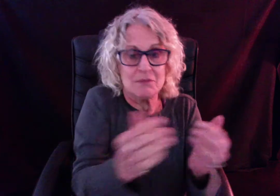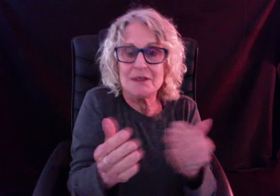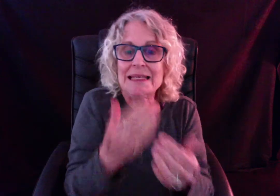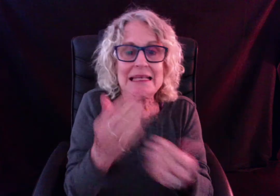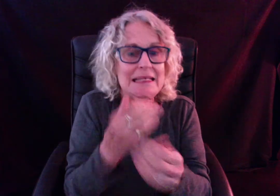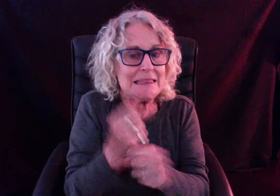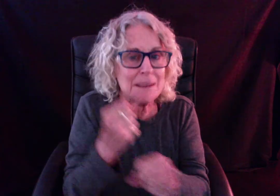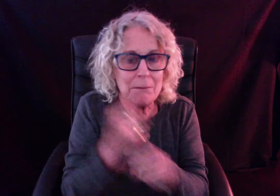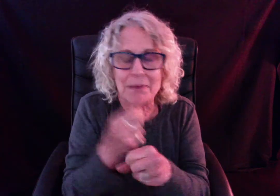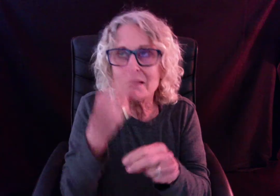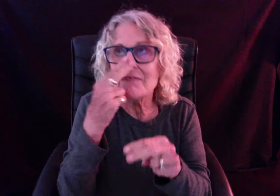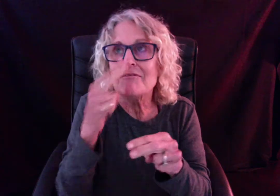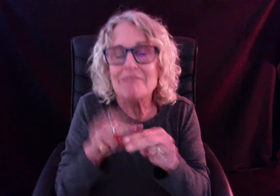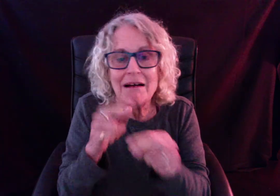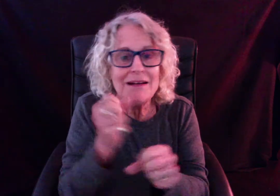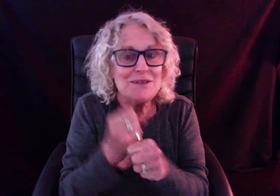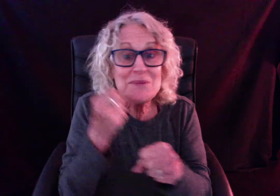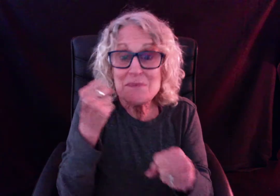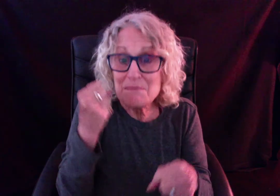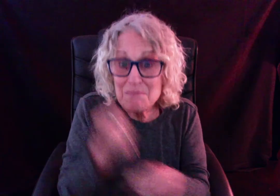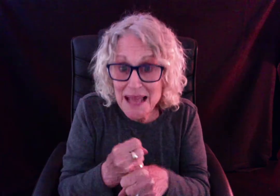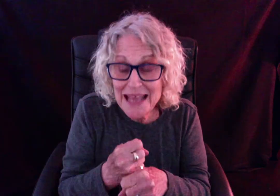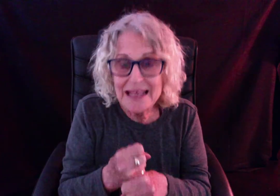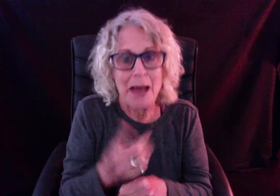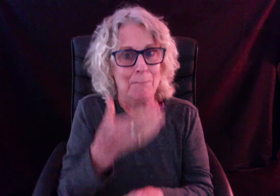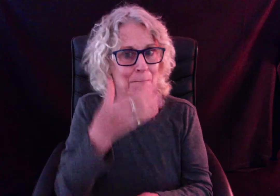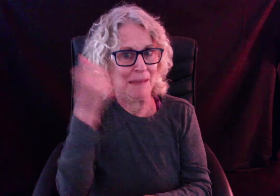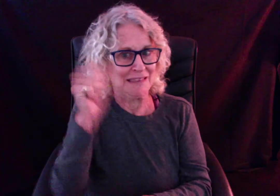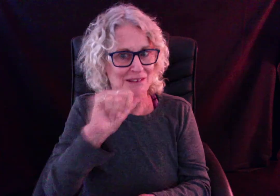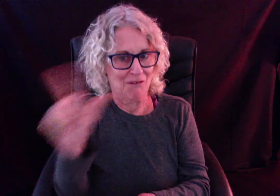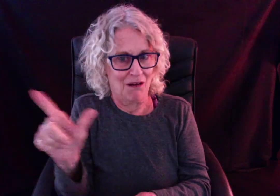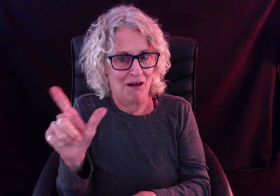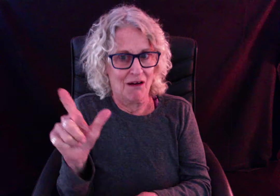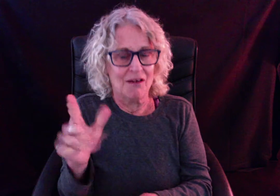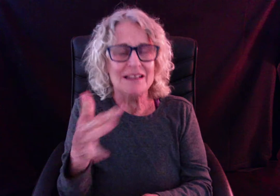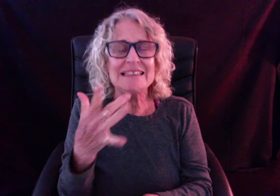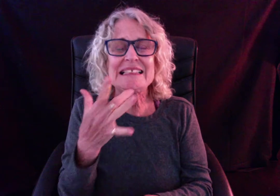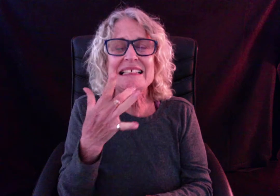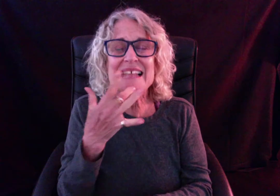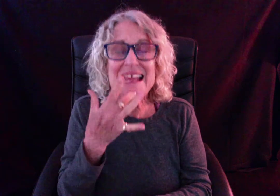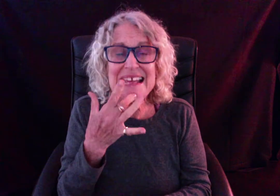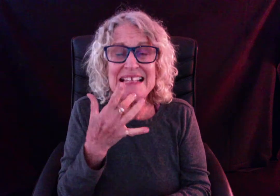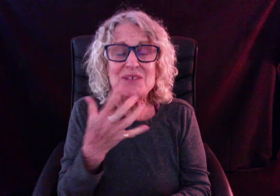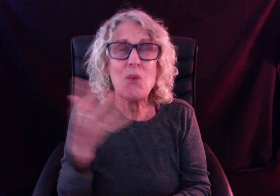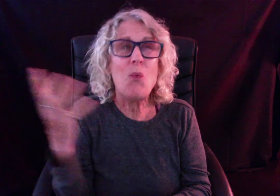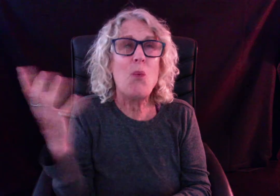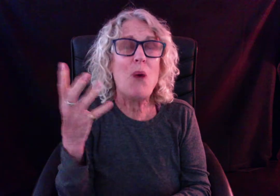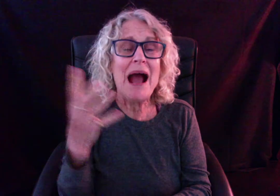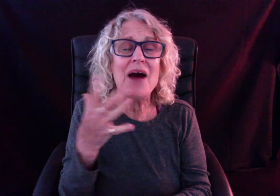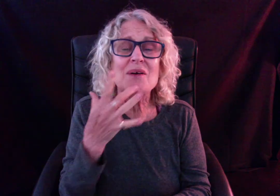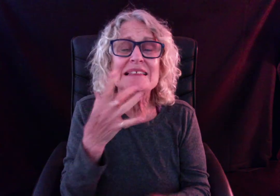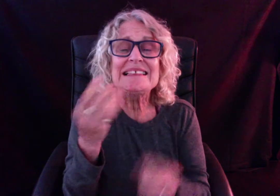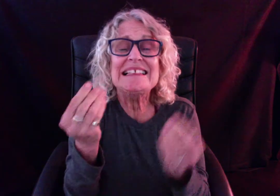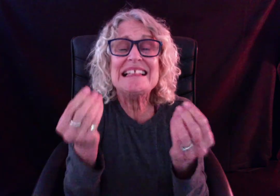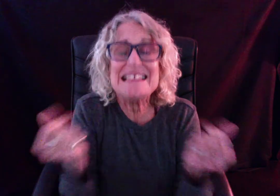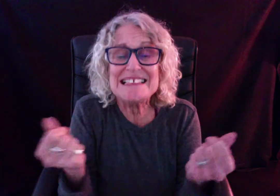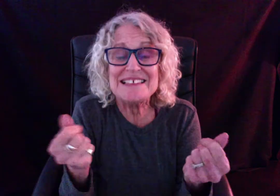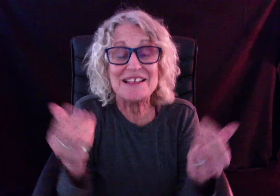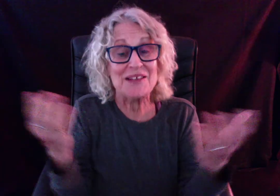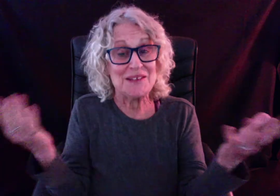so fun to make. And best of all, tastes delicious. So have